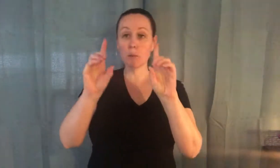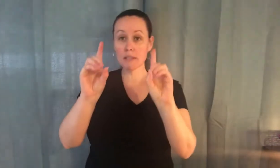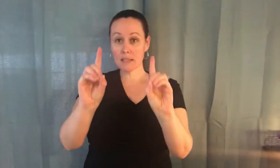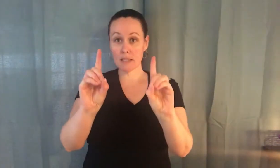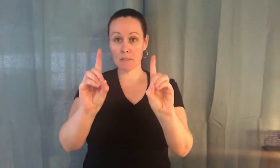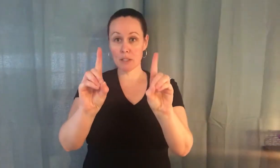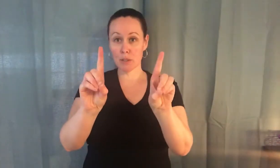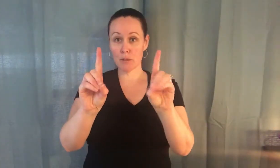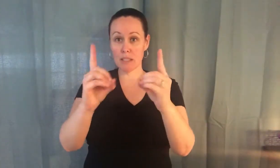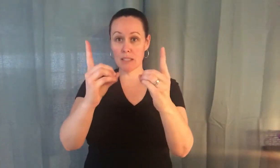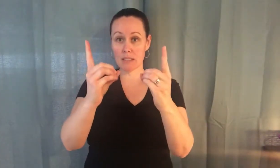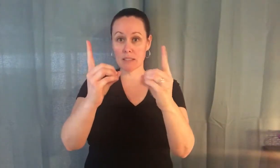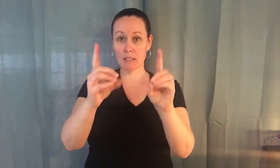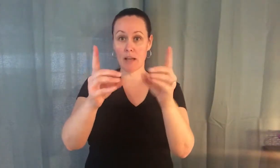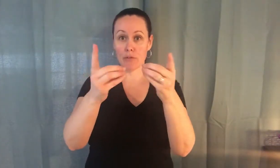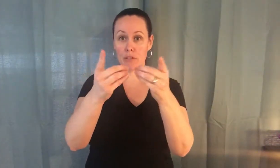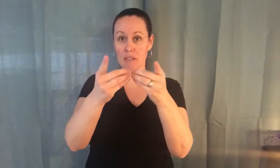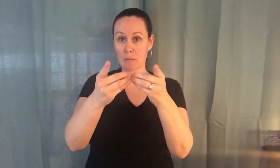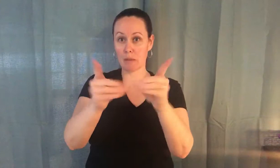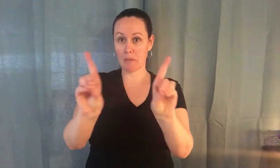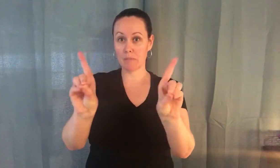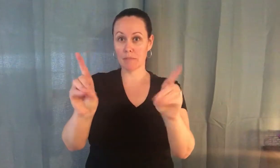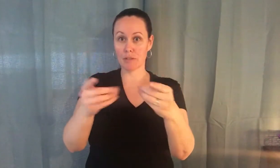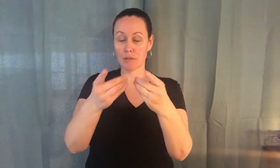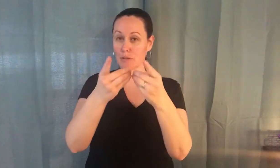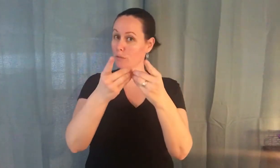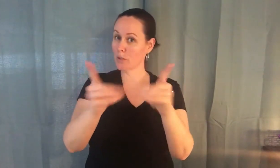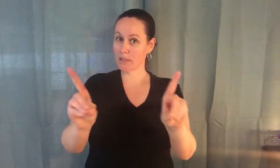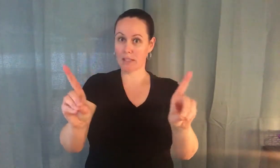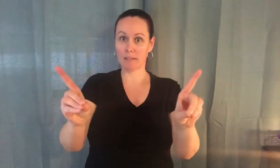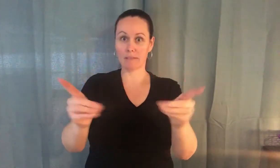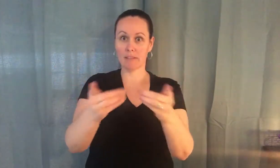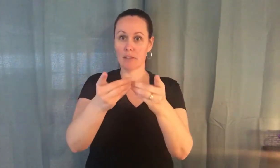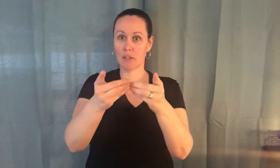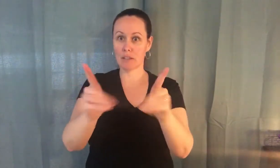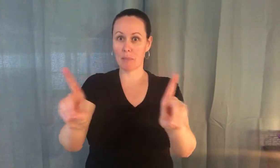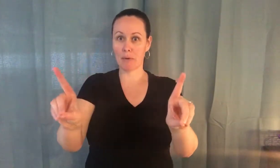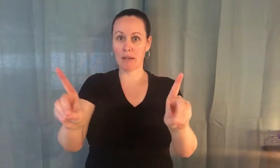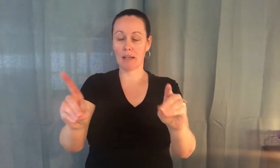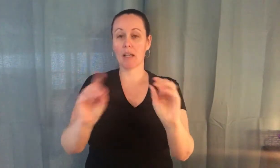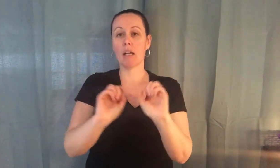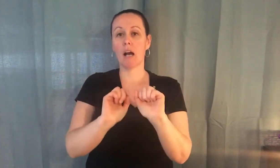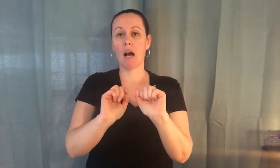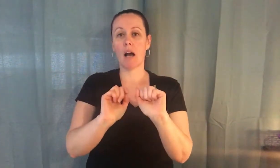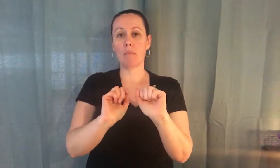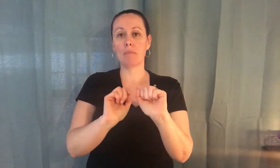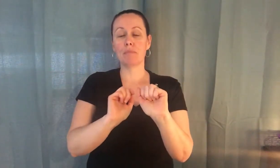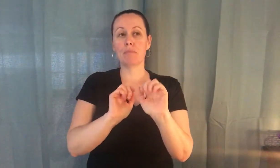Divorce is going to be 2 D's, and you're going to split them because you're divorcing, you're separating.